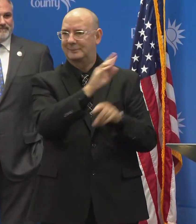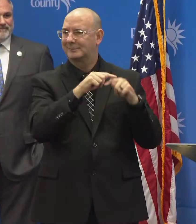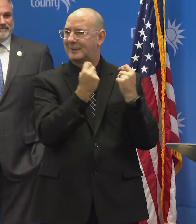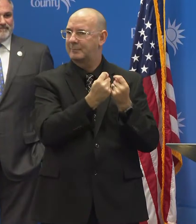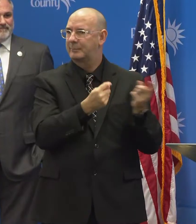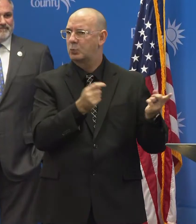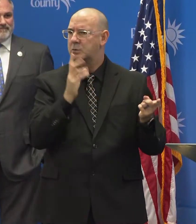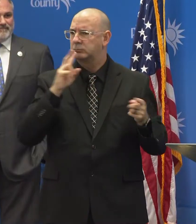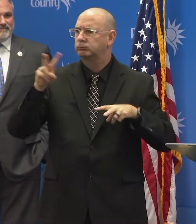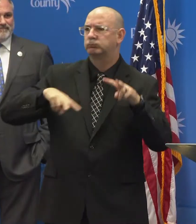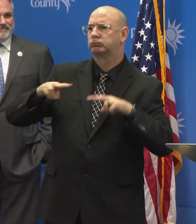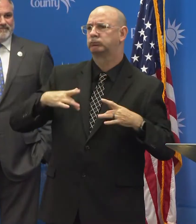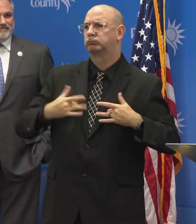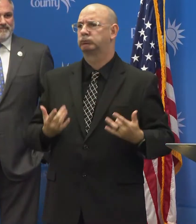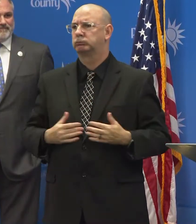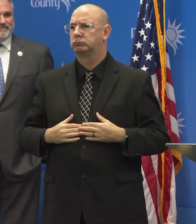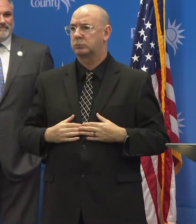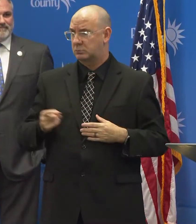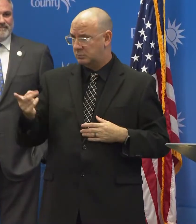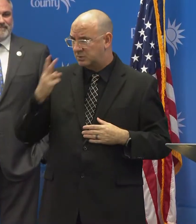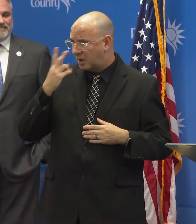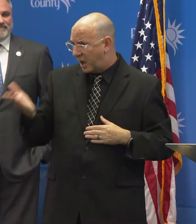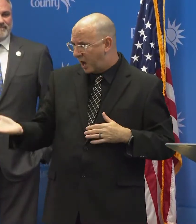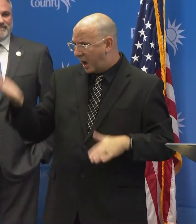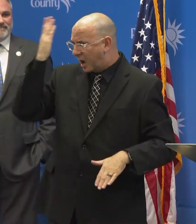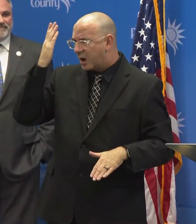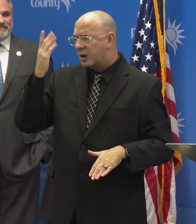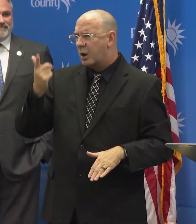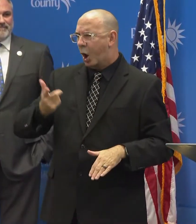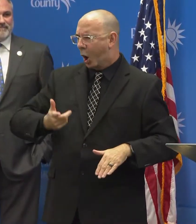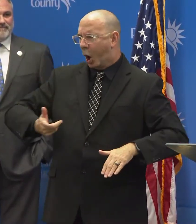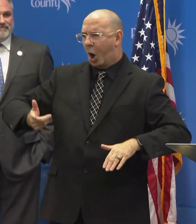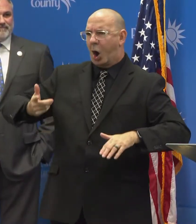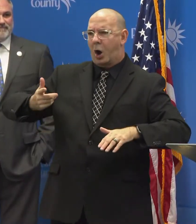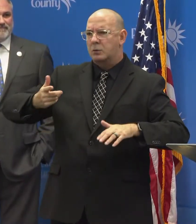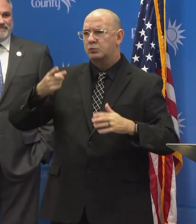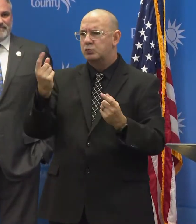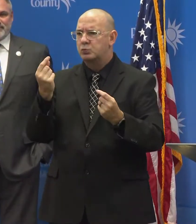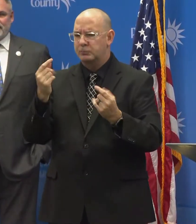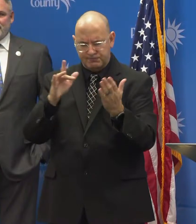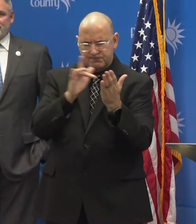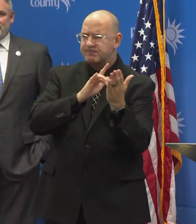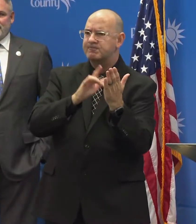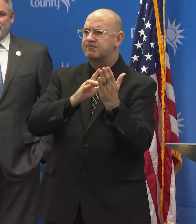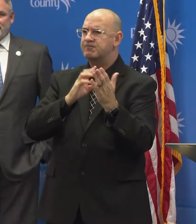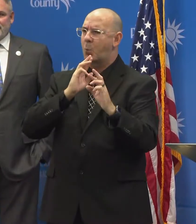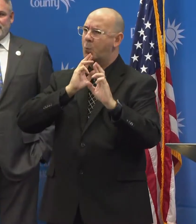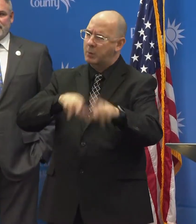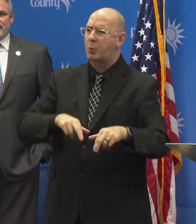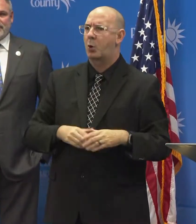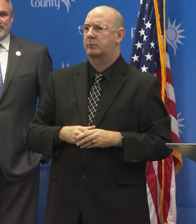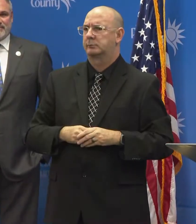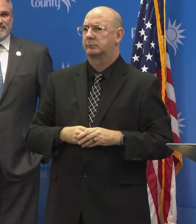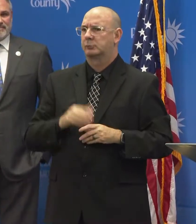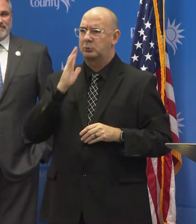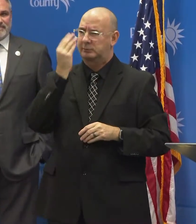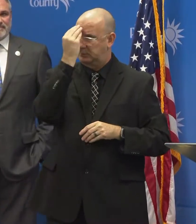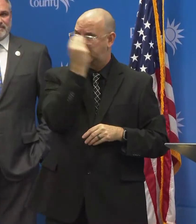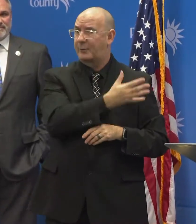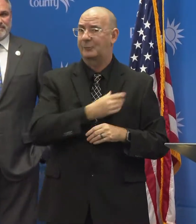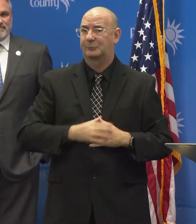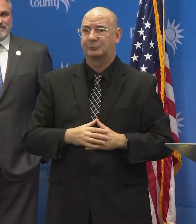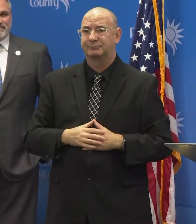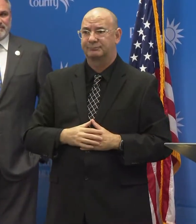see prices extraordinarily increased so that people cannot afford them. Lastly, I would just